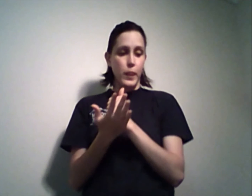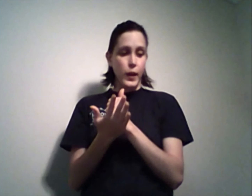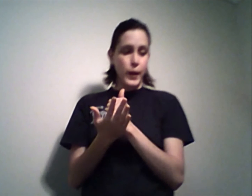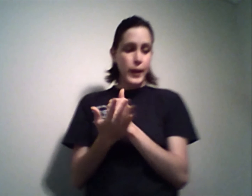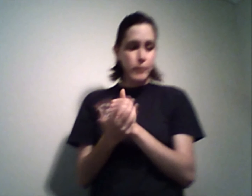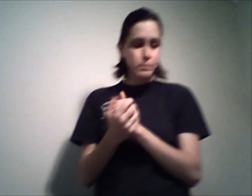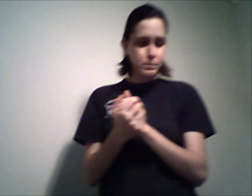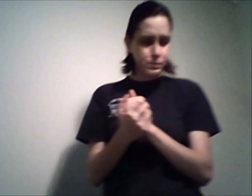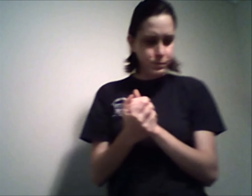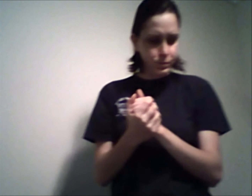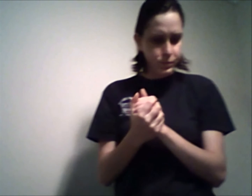Alright?